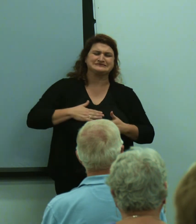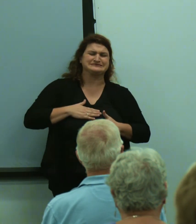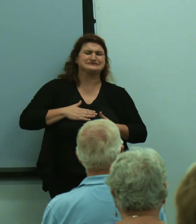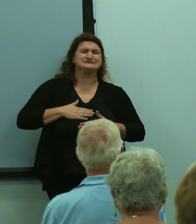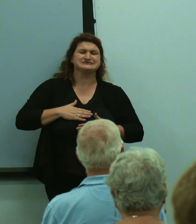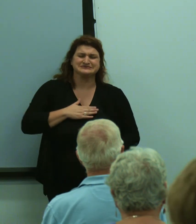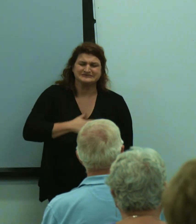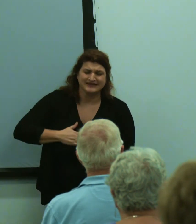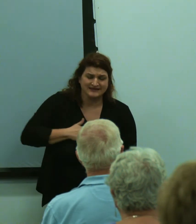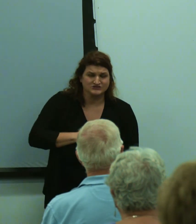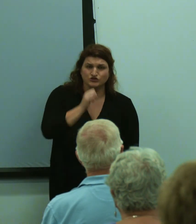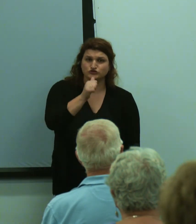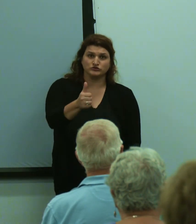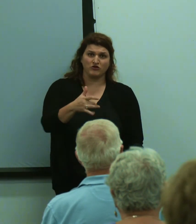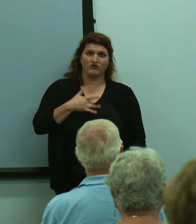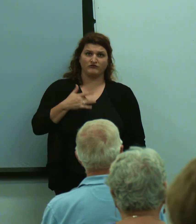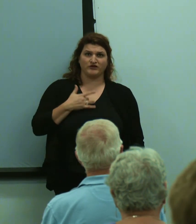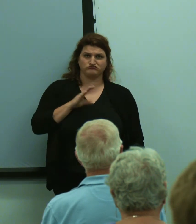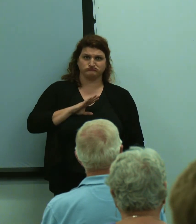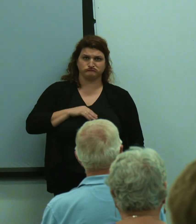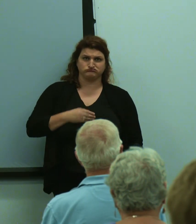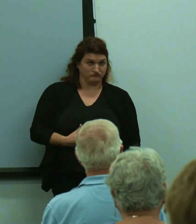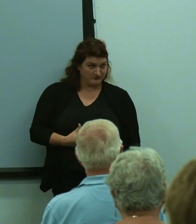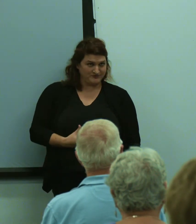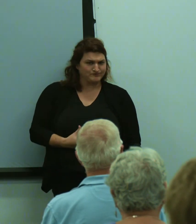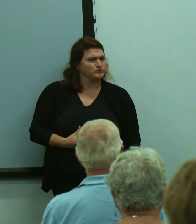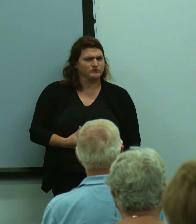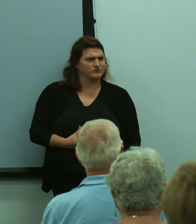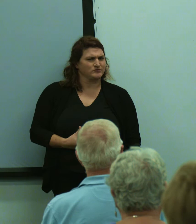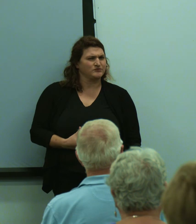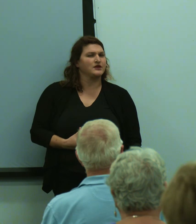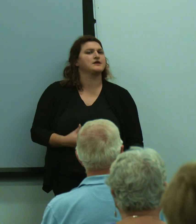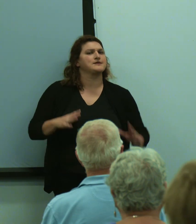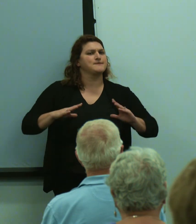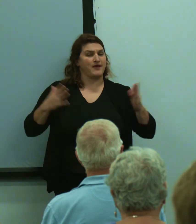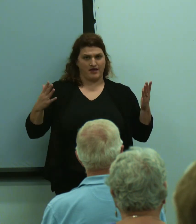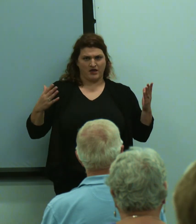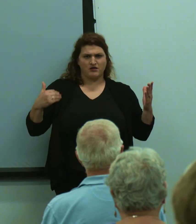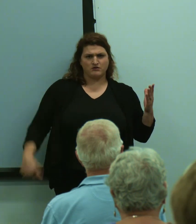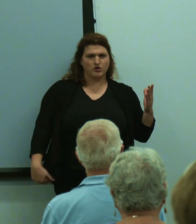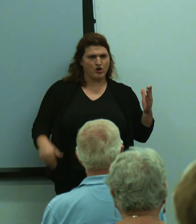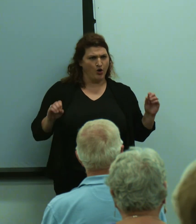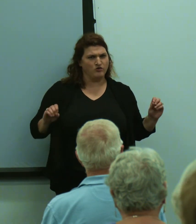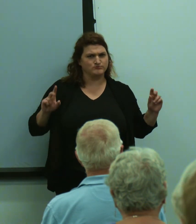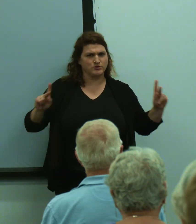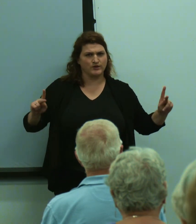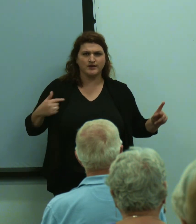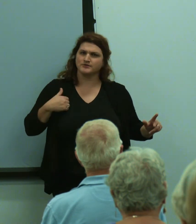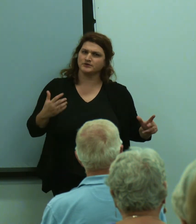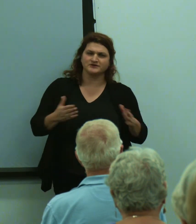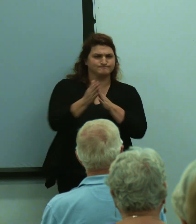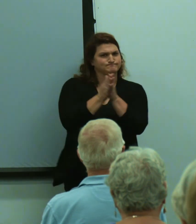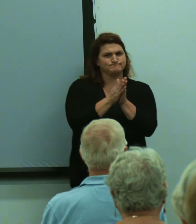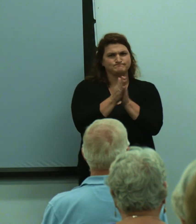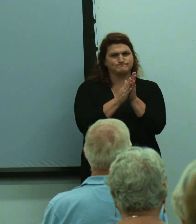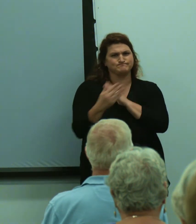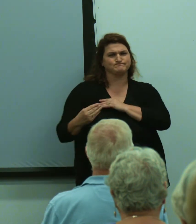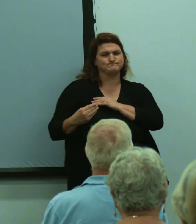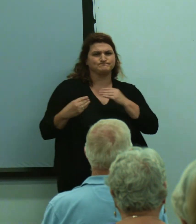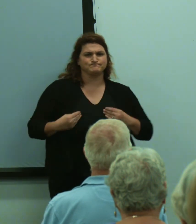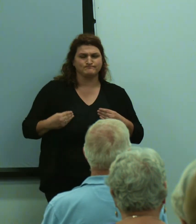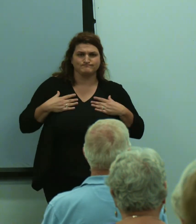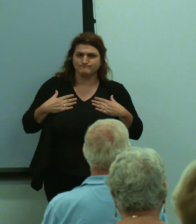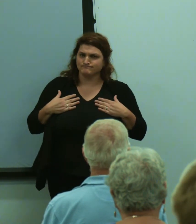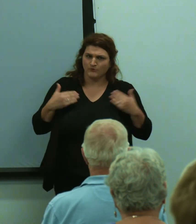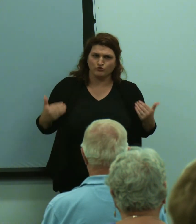get discouraged, get mad, and use that energy to make some changes, and we'll need to do